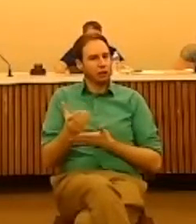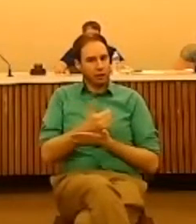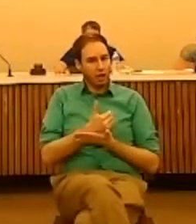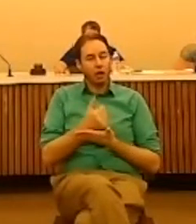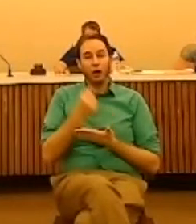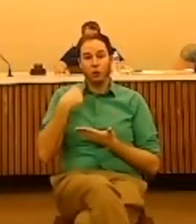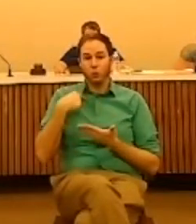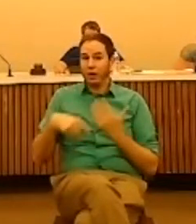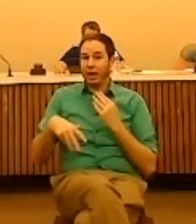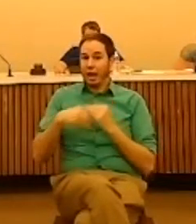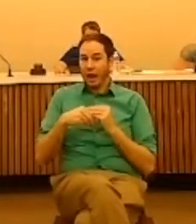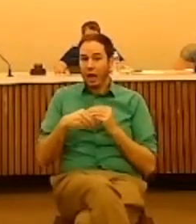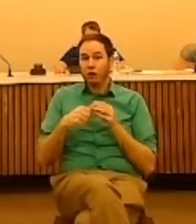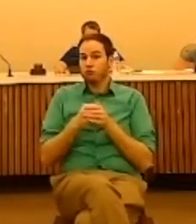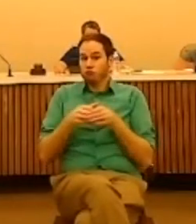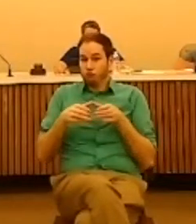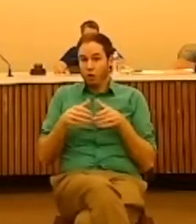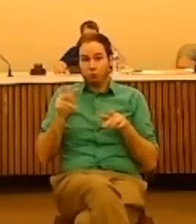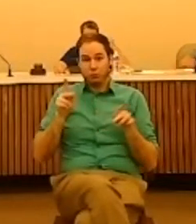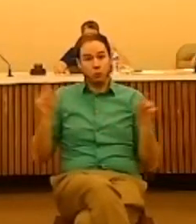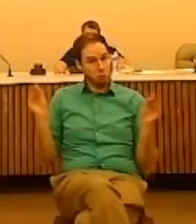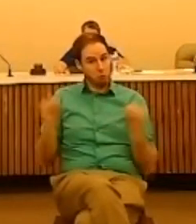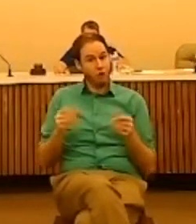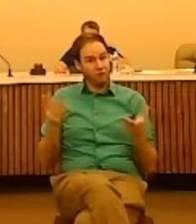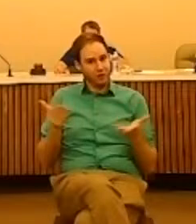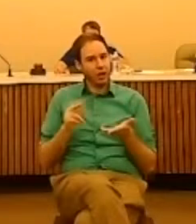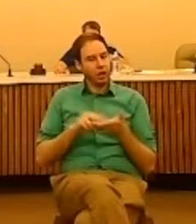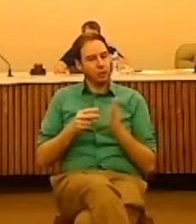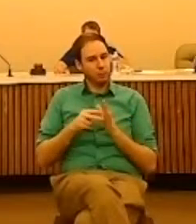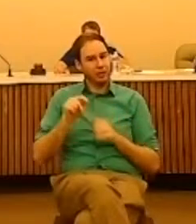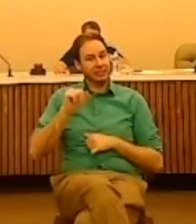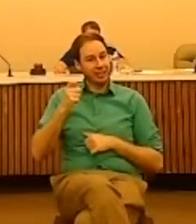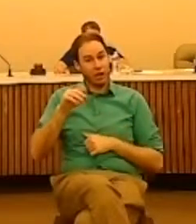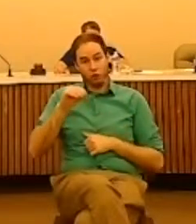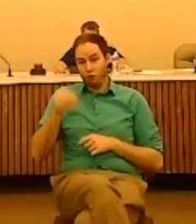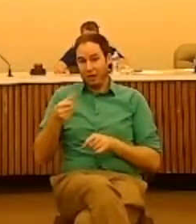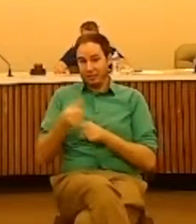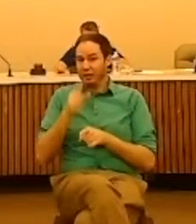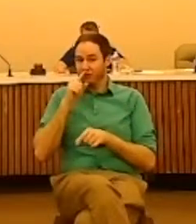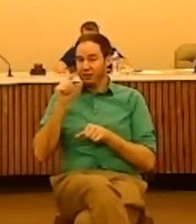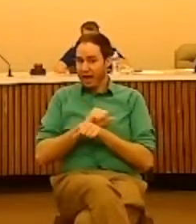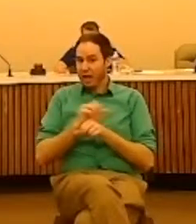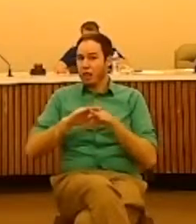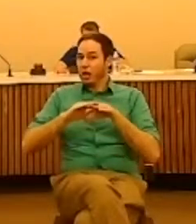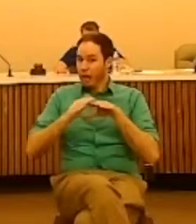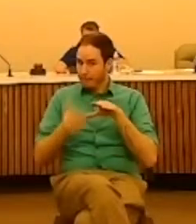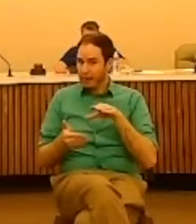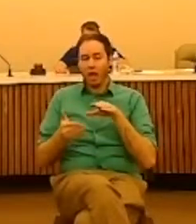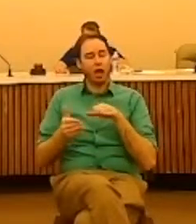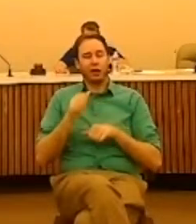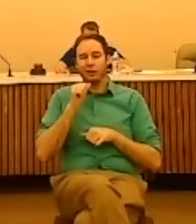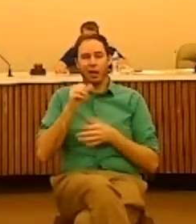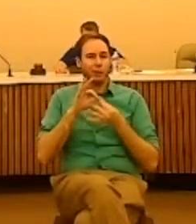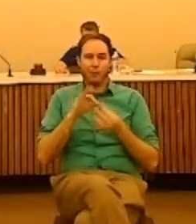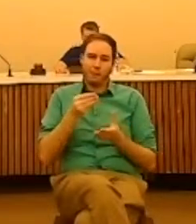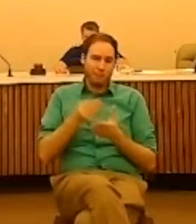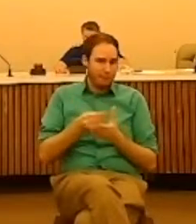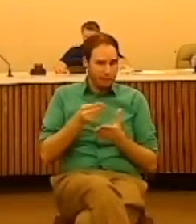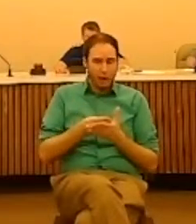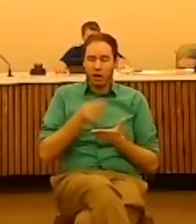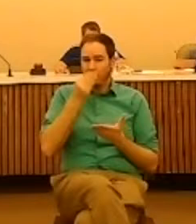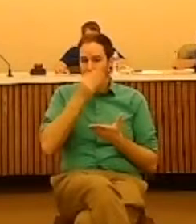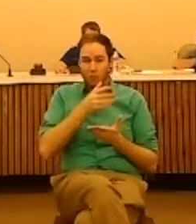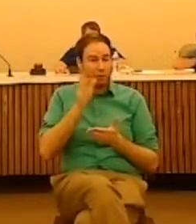been additional growth in the town, the tax rate has come down tremendously. So this is not about money. This is not